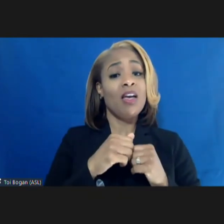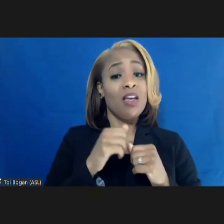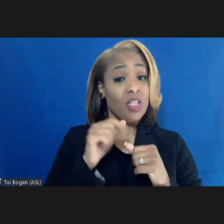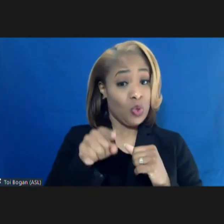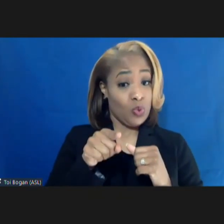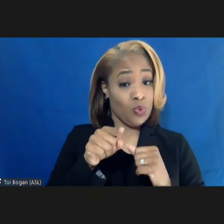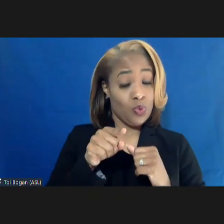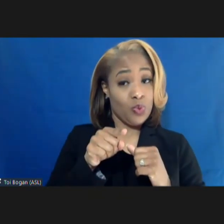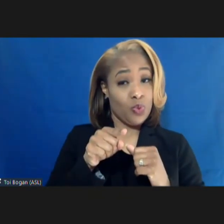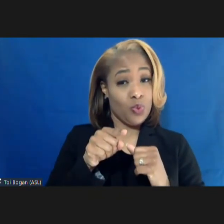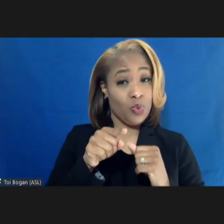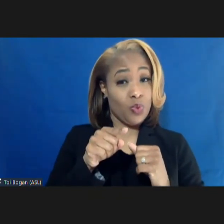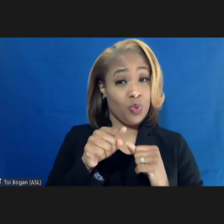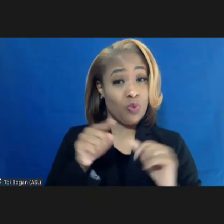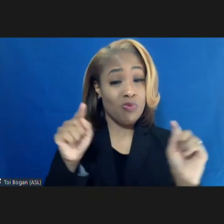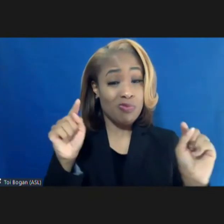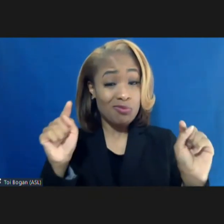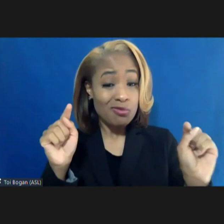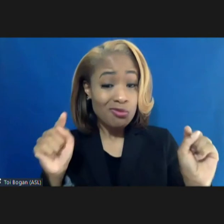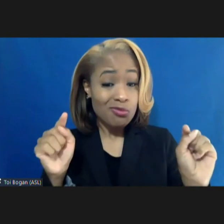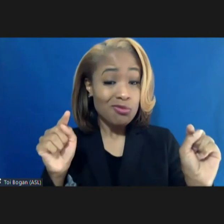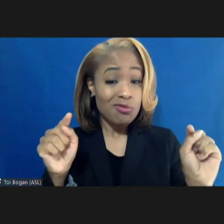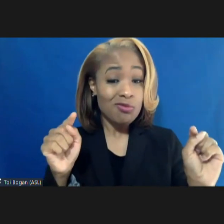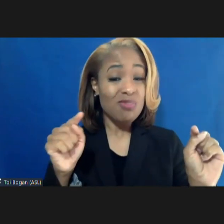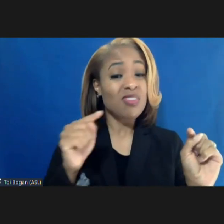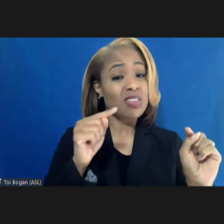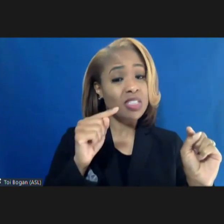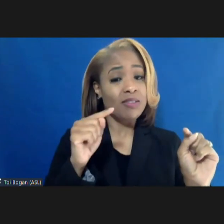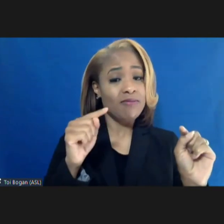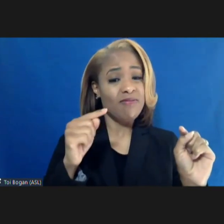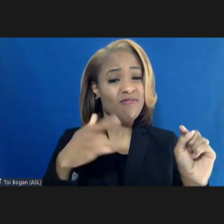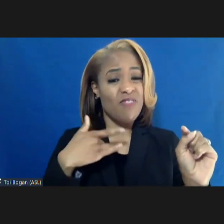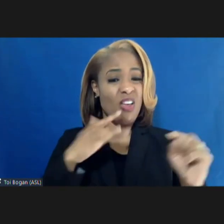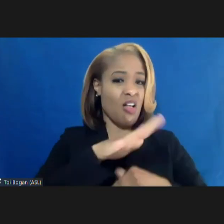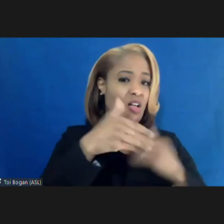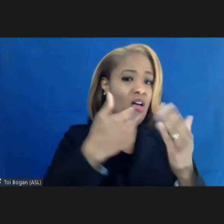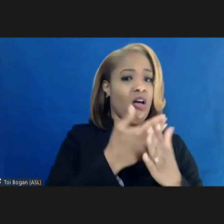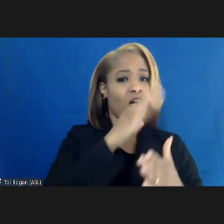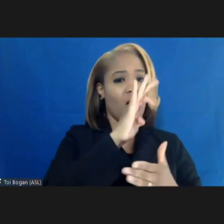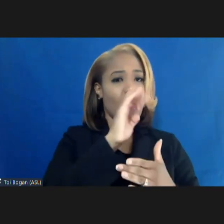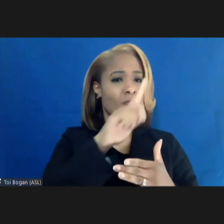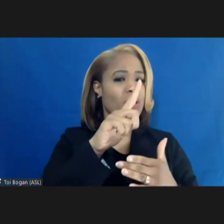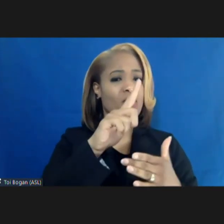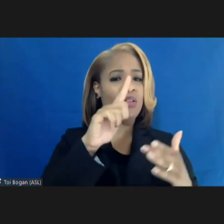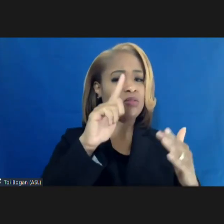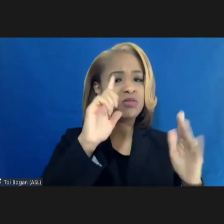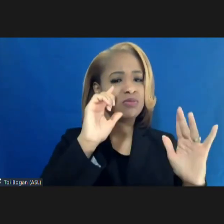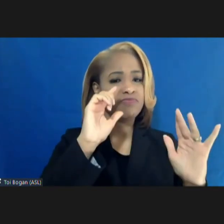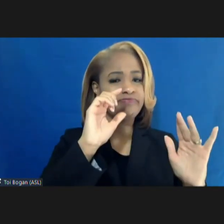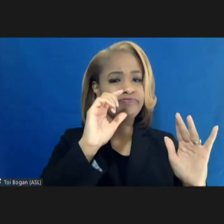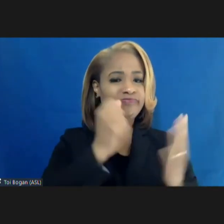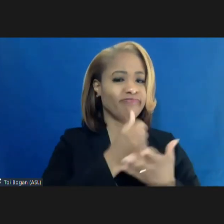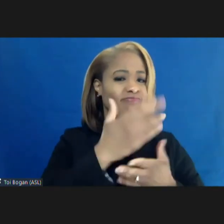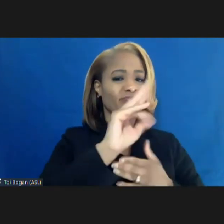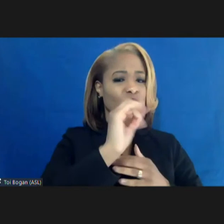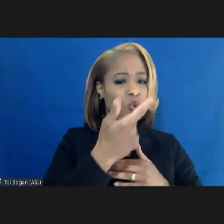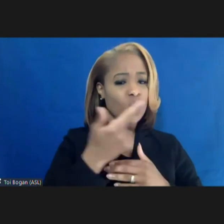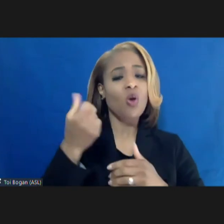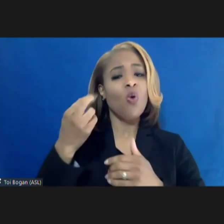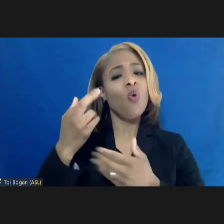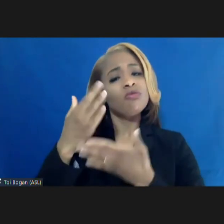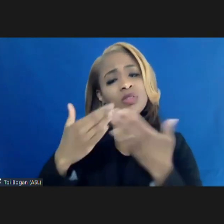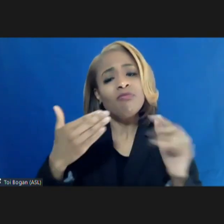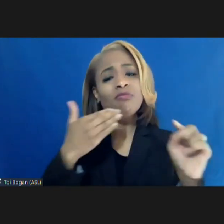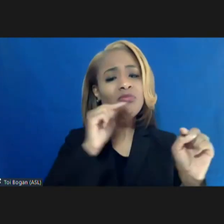Do you differentiate between some of these bills that are like that and a lot of the controls on the absentee ballot process and